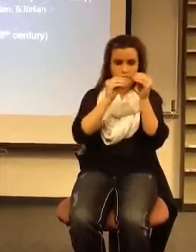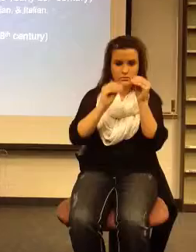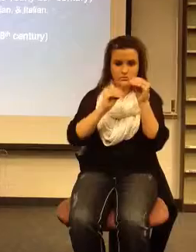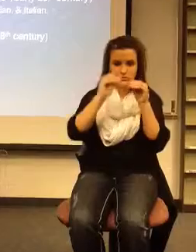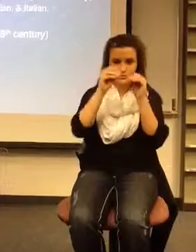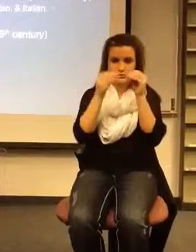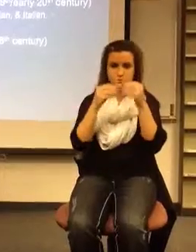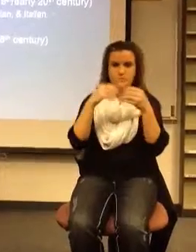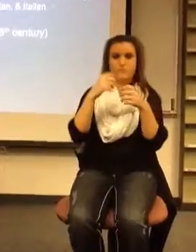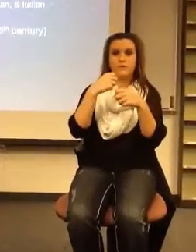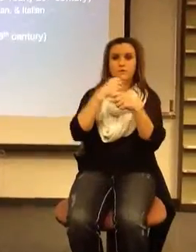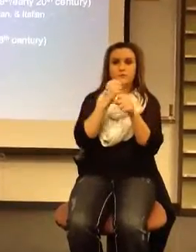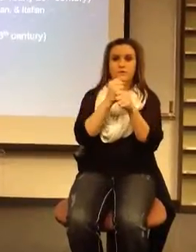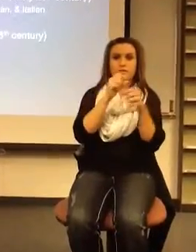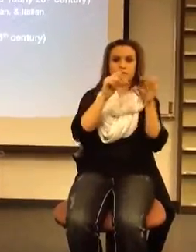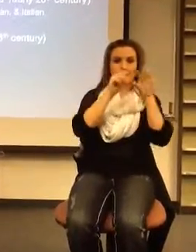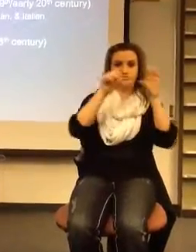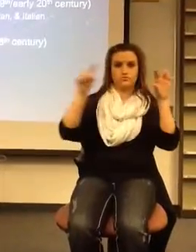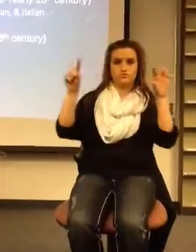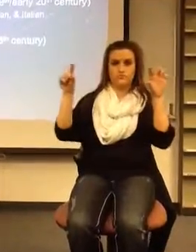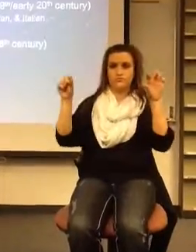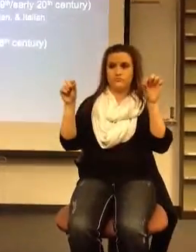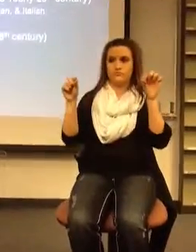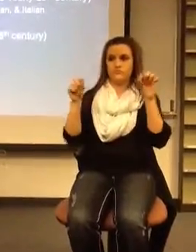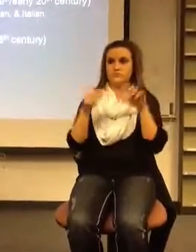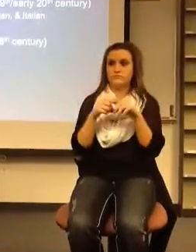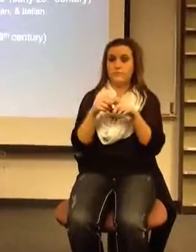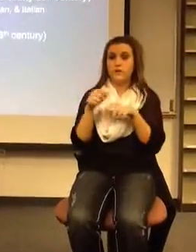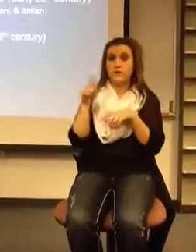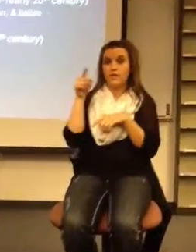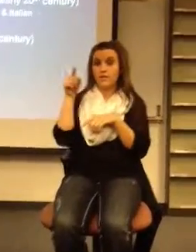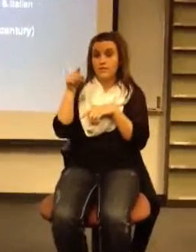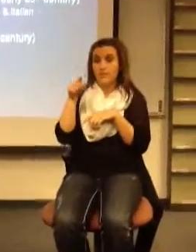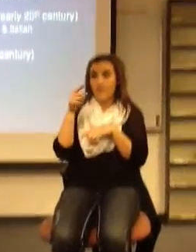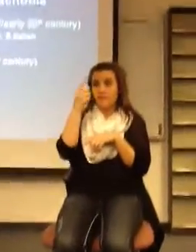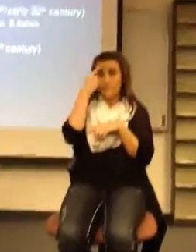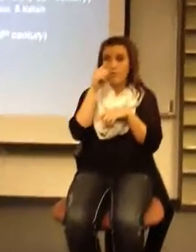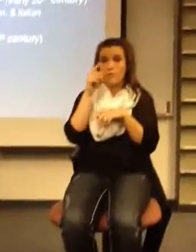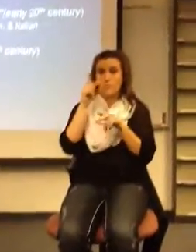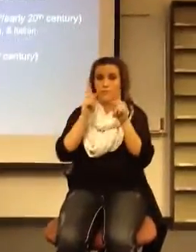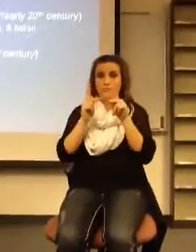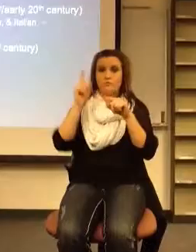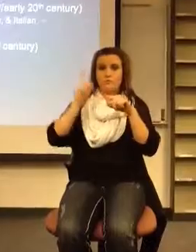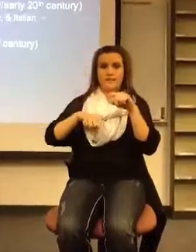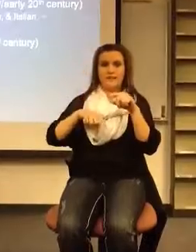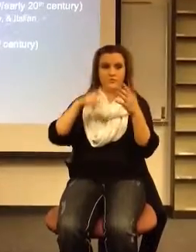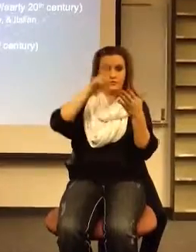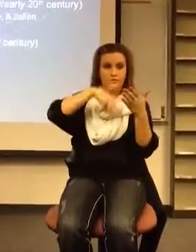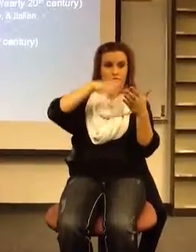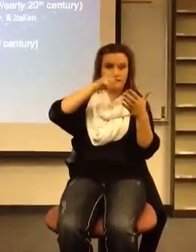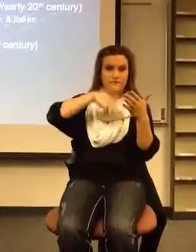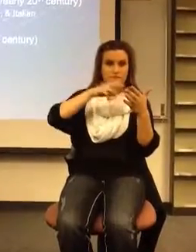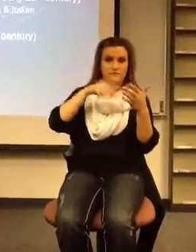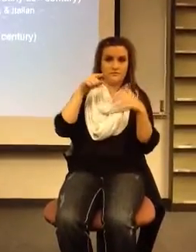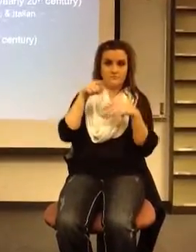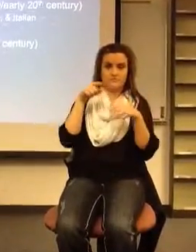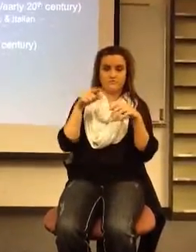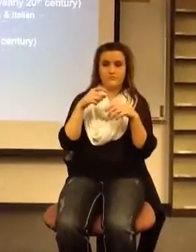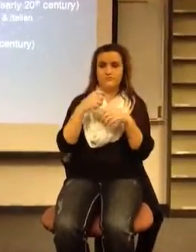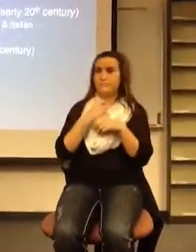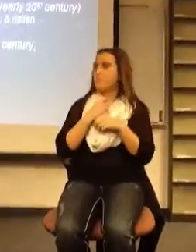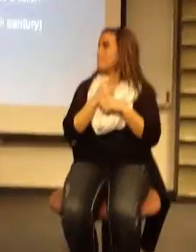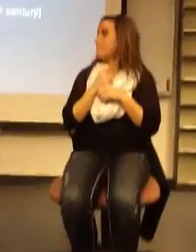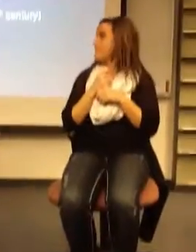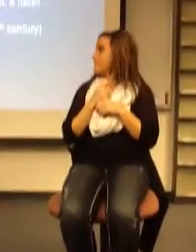initially intended for less literate people, but very quickly by like the late 18th century,